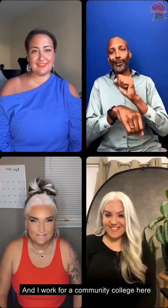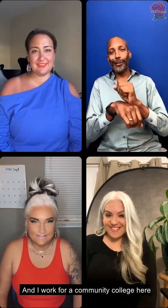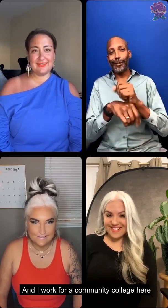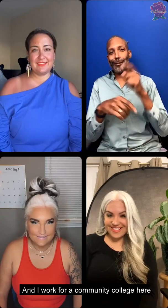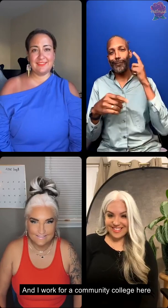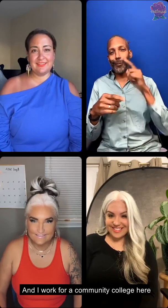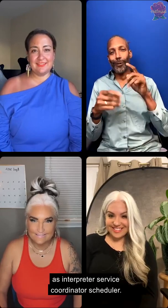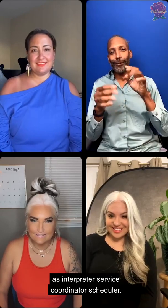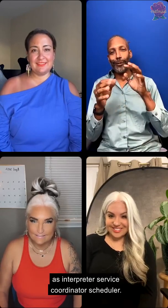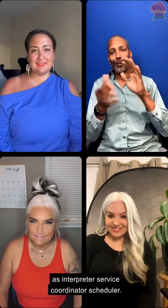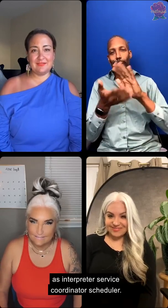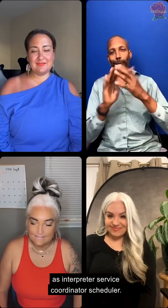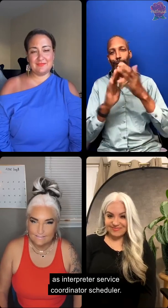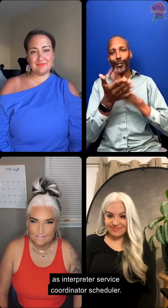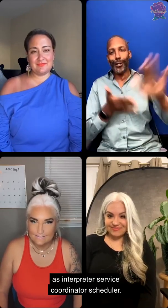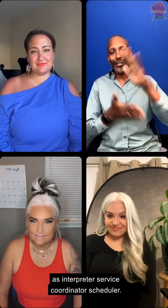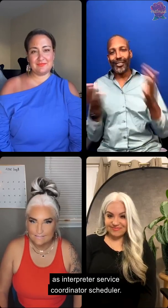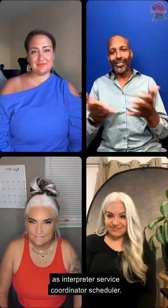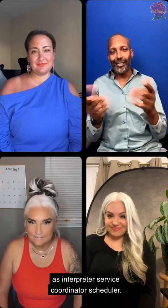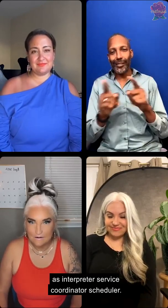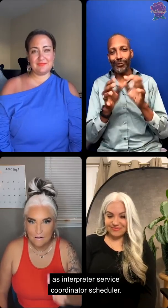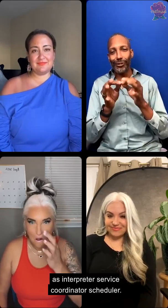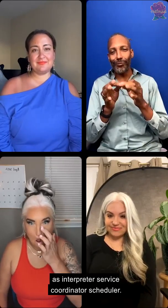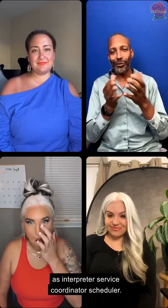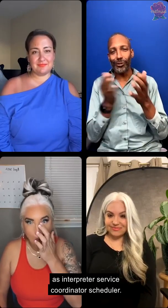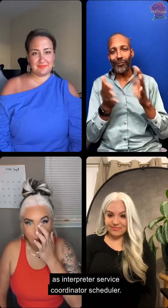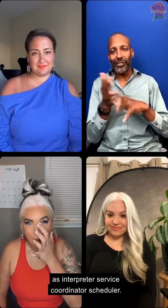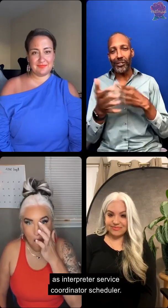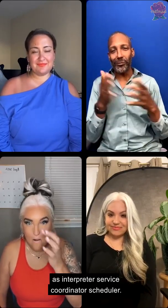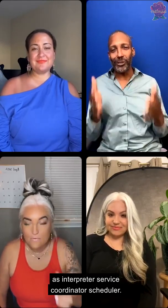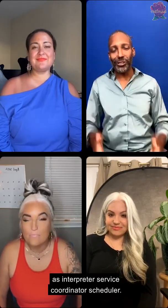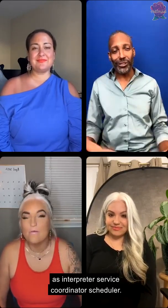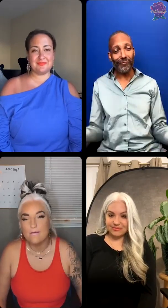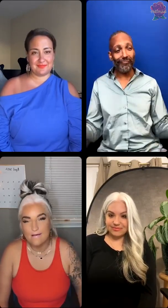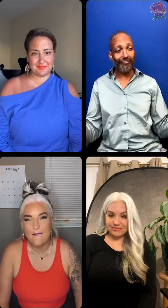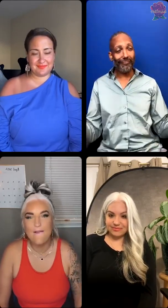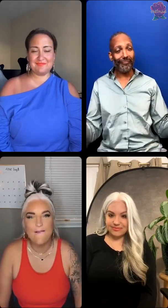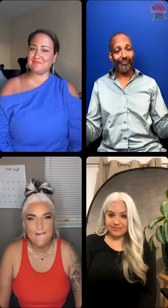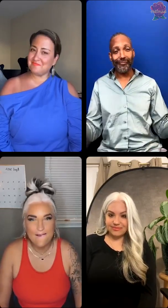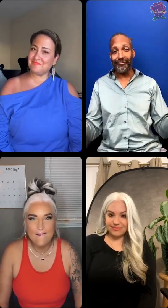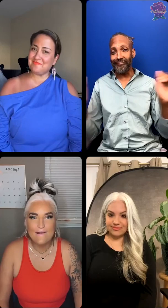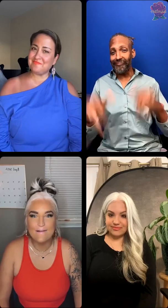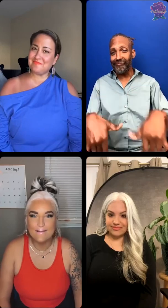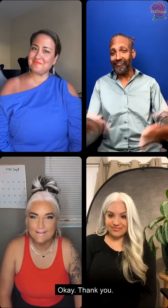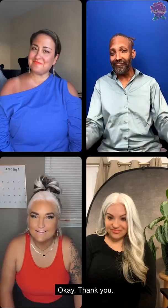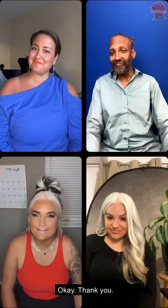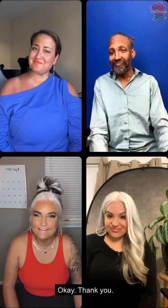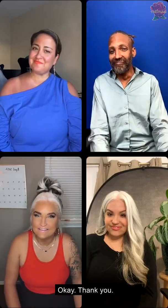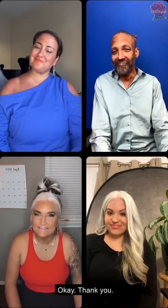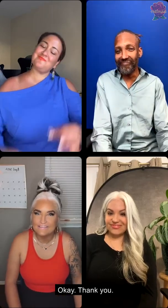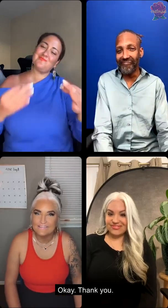and I work for a community college here as the interpreter service coordinator, scheduler.